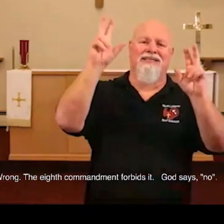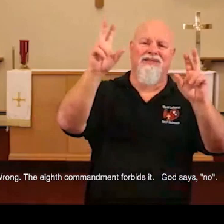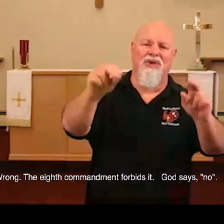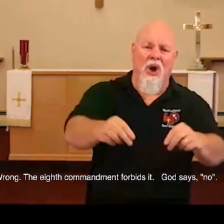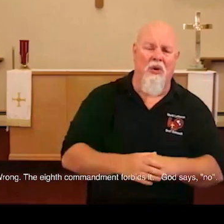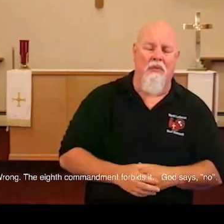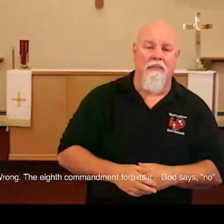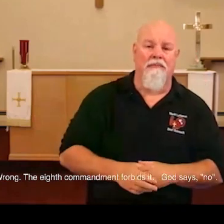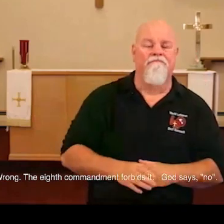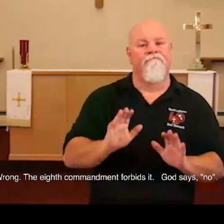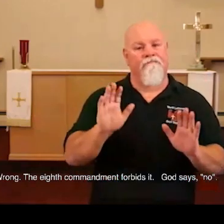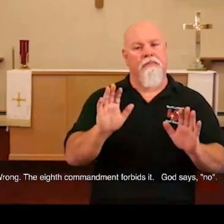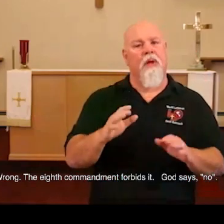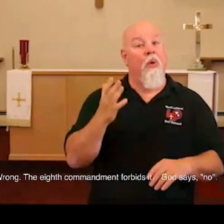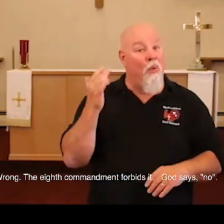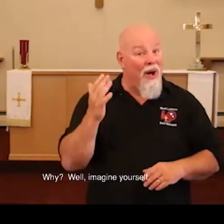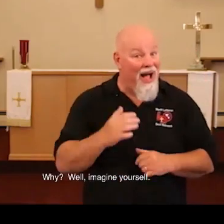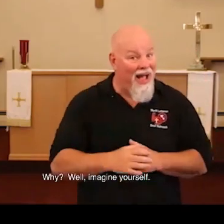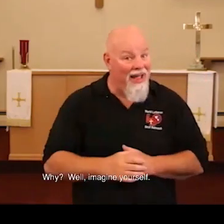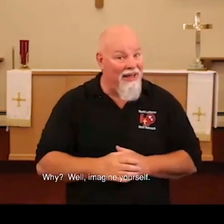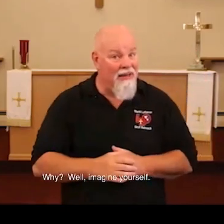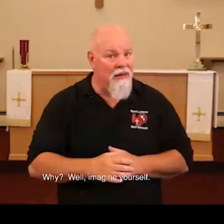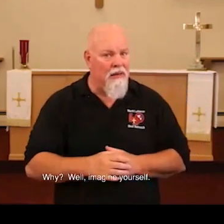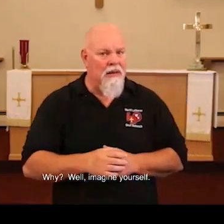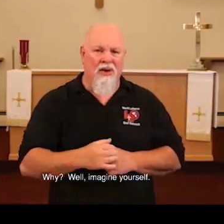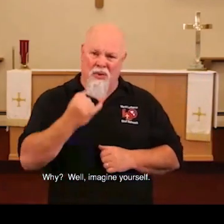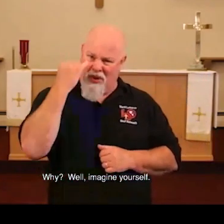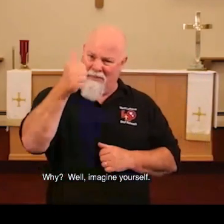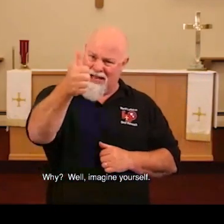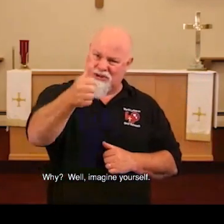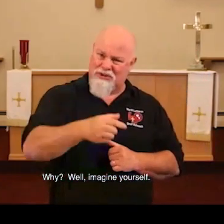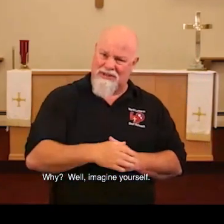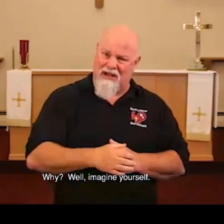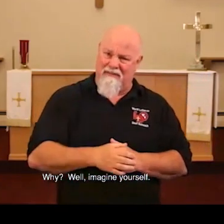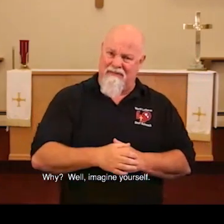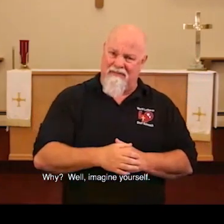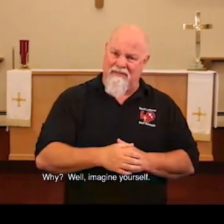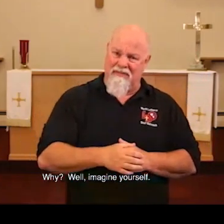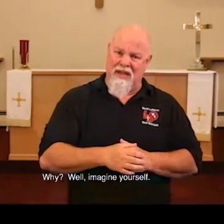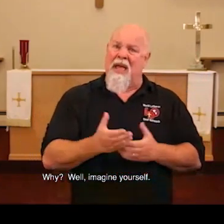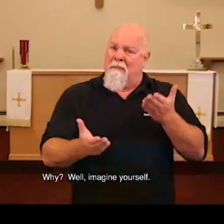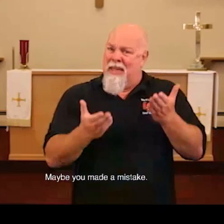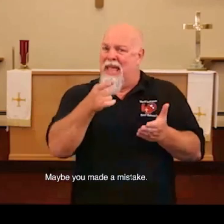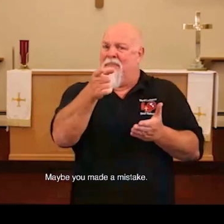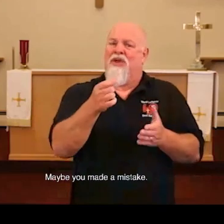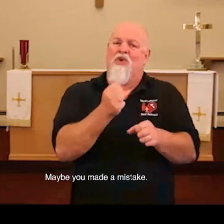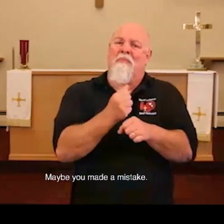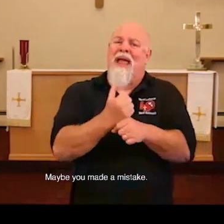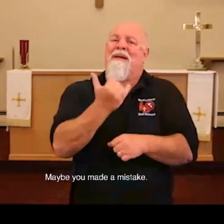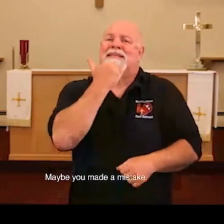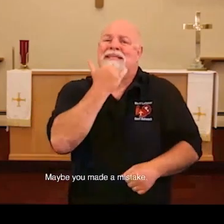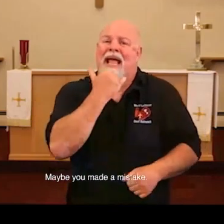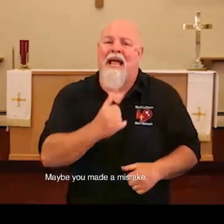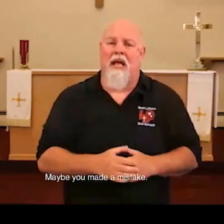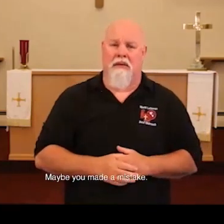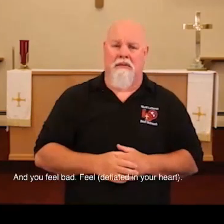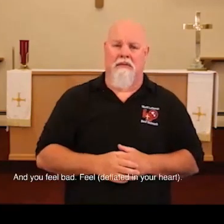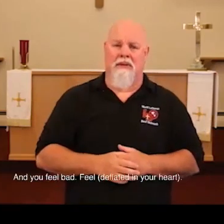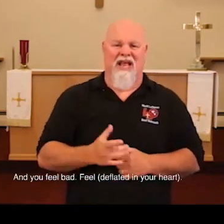says no. Why? Well, imagine yourself. Maybe you made a mistake and